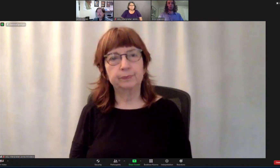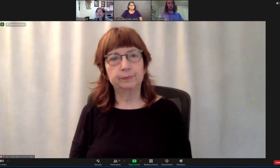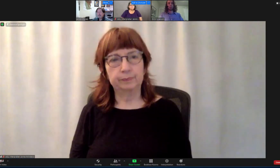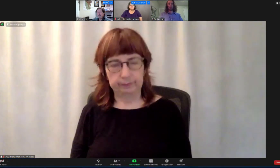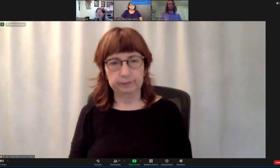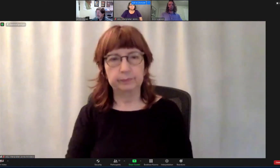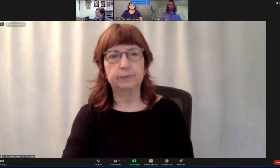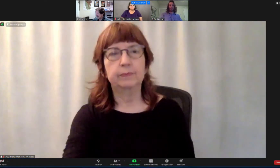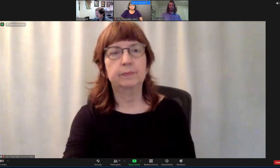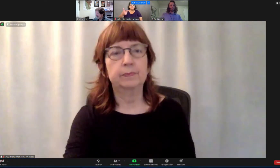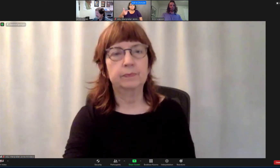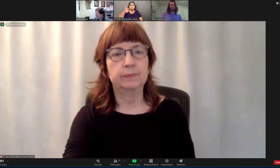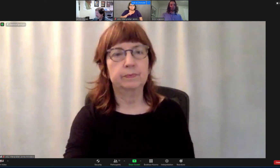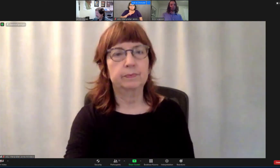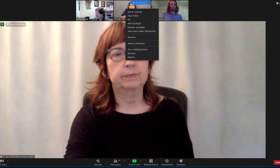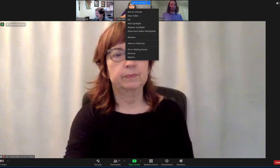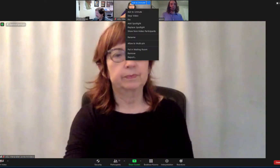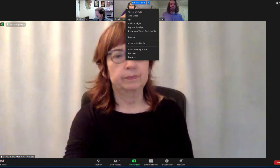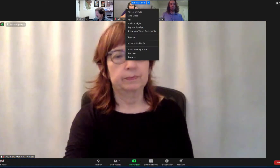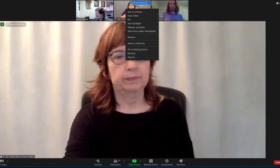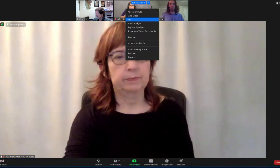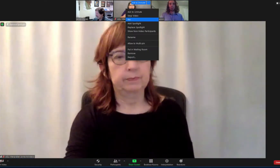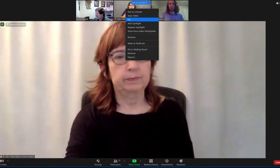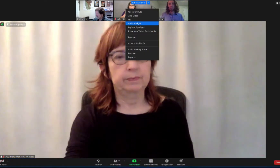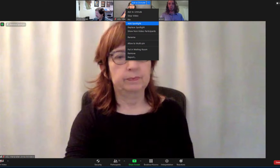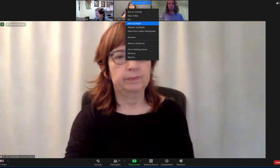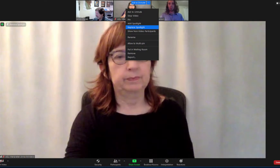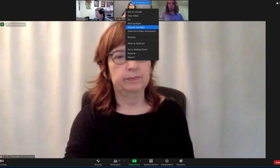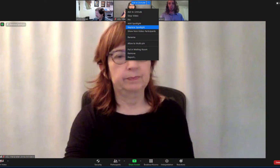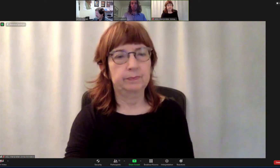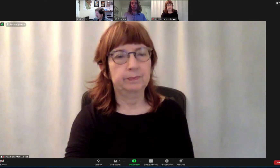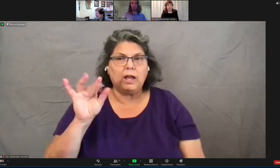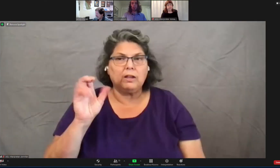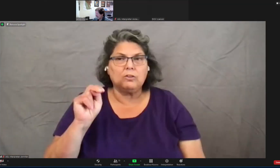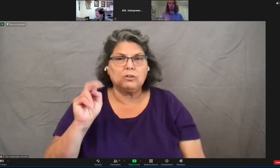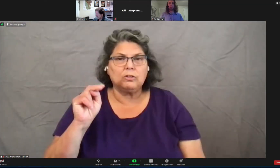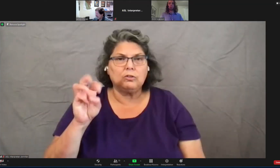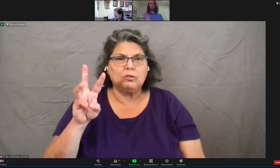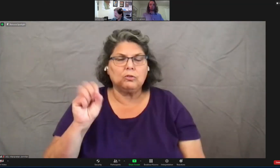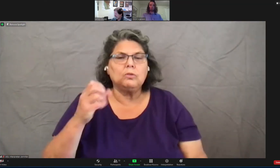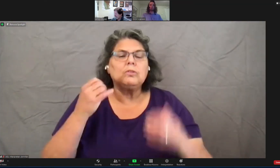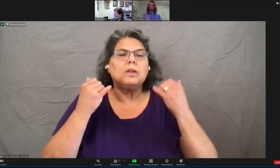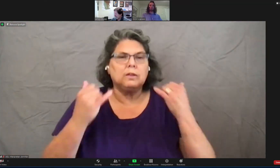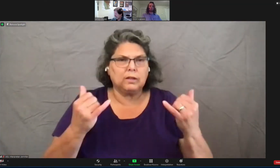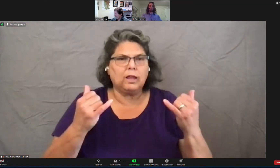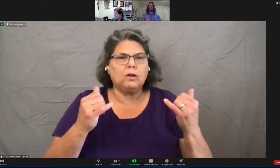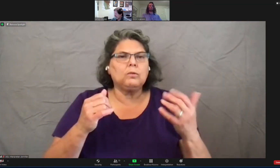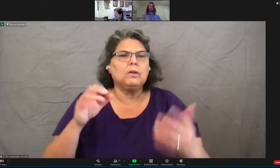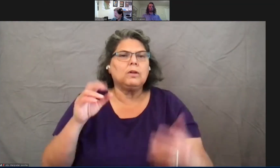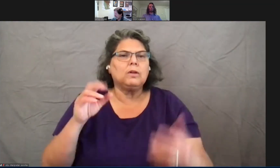All right, thank you, Mendocino Action News. And let's move on to KZYX.